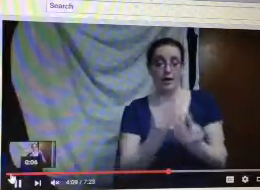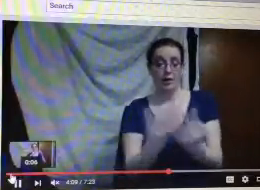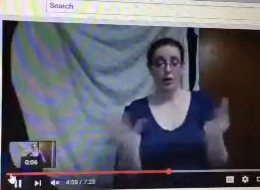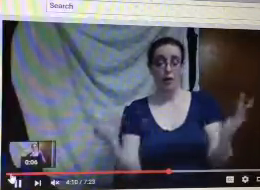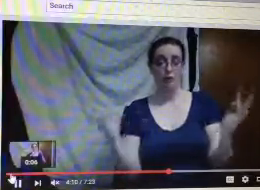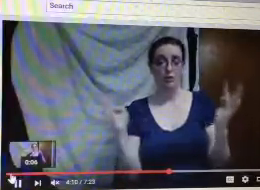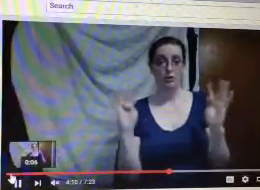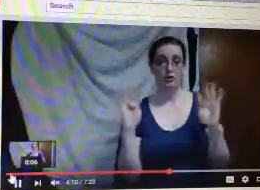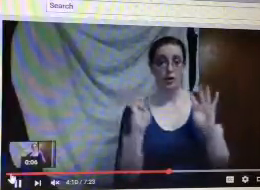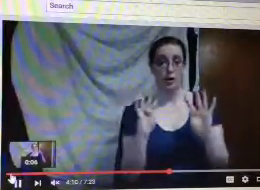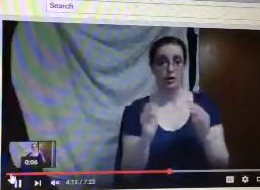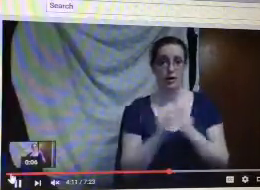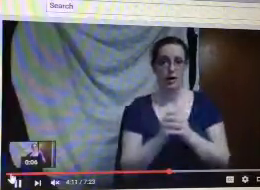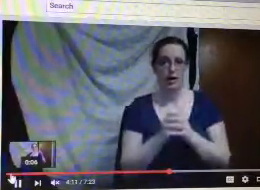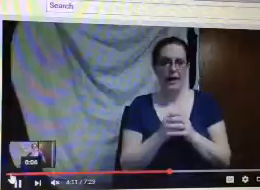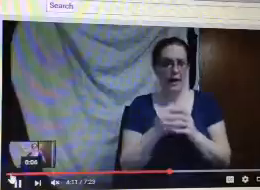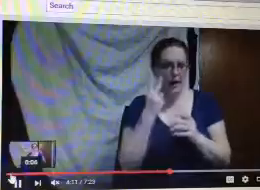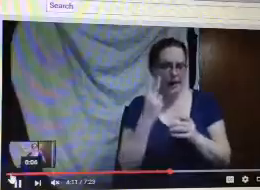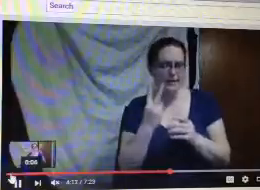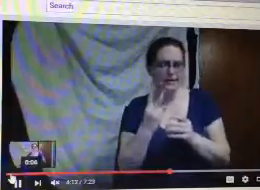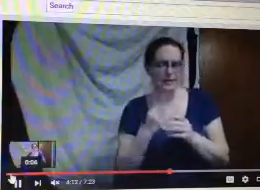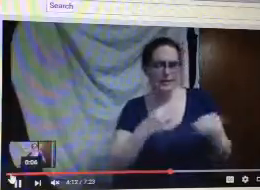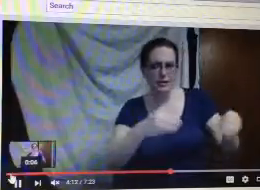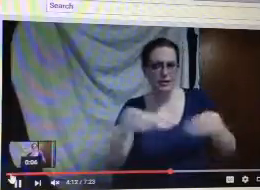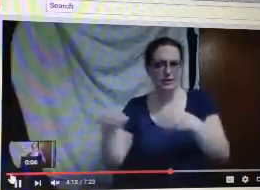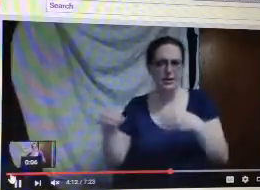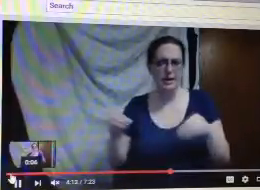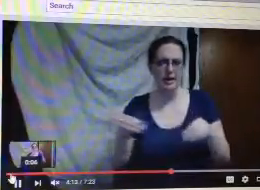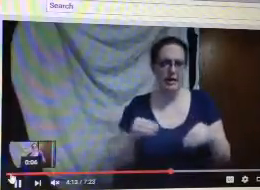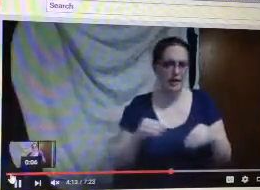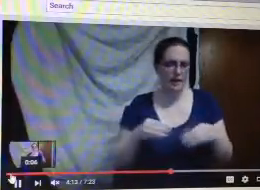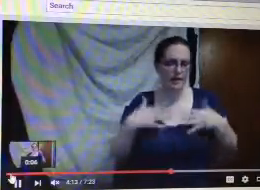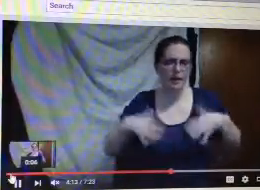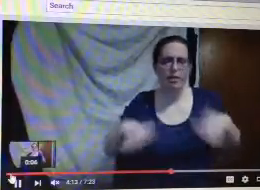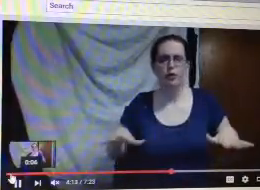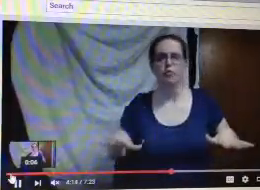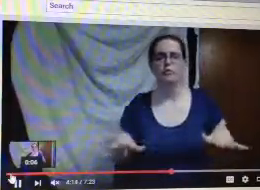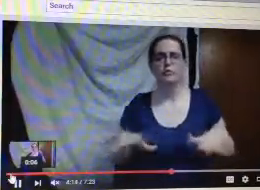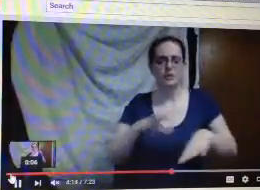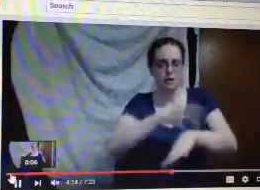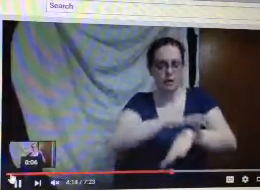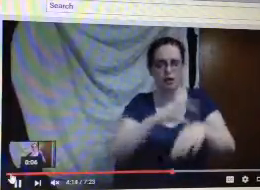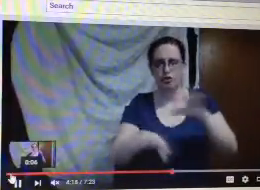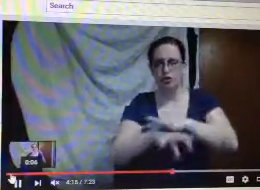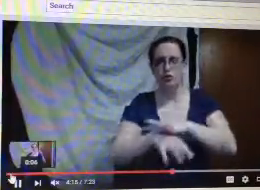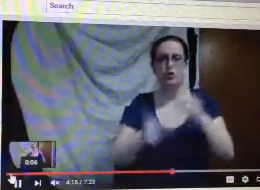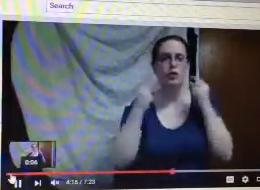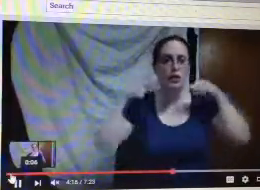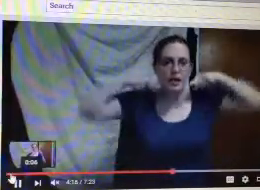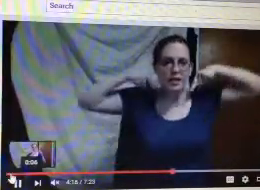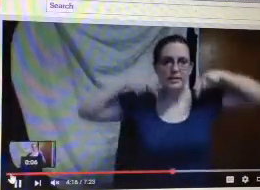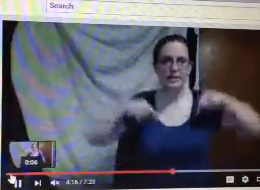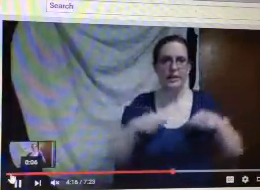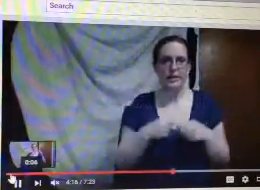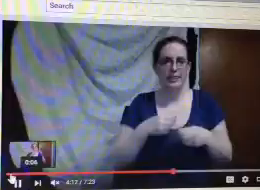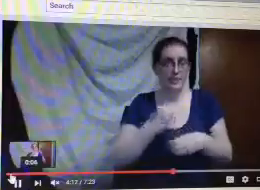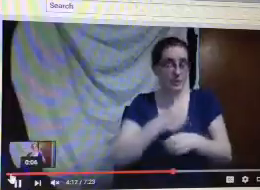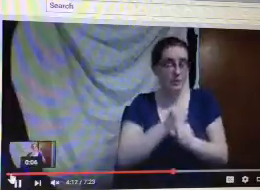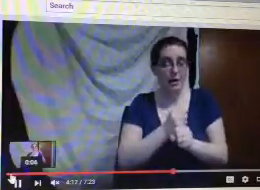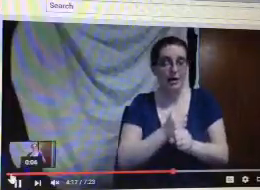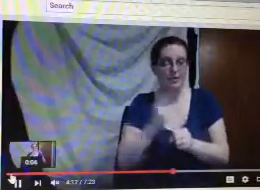she'd be surrounded by a bunch of people. And they would see the clothes that she's selling and the